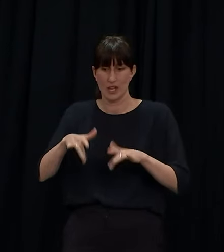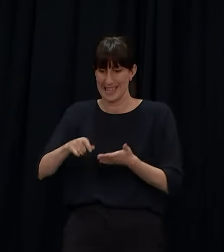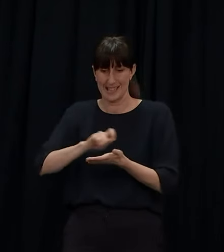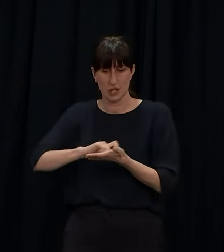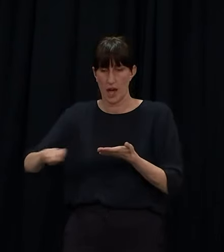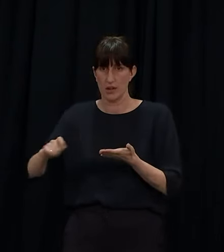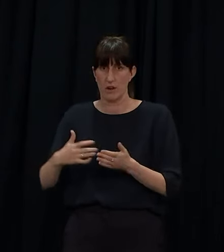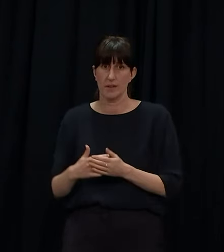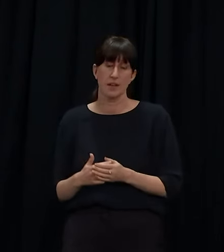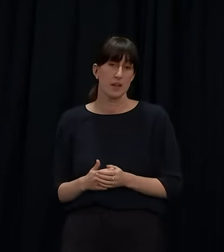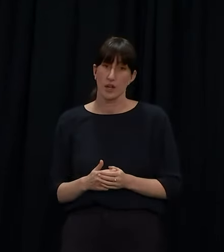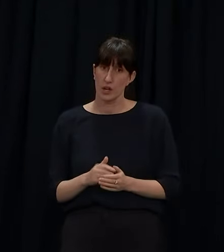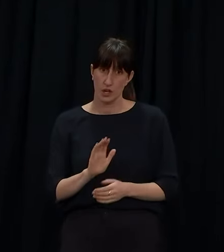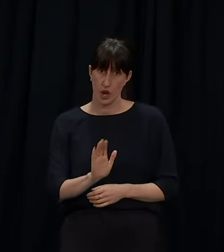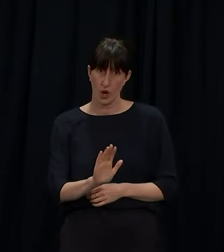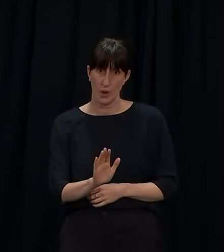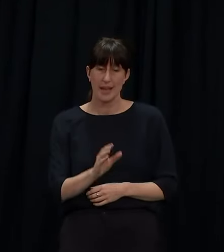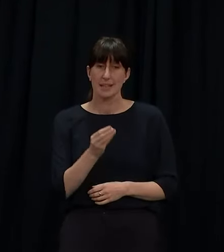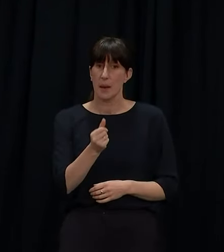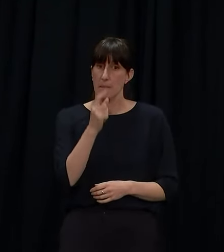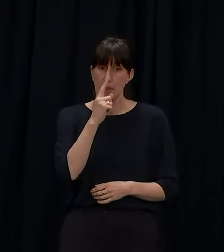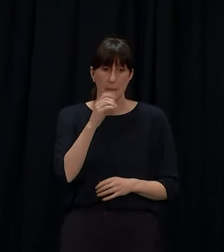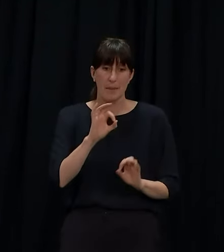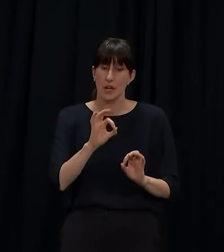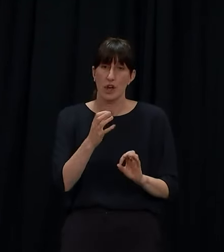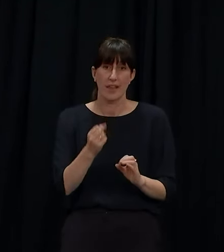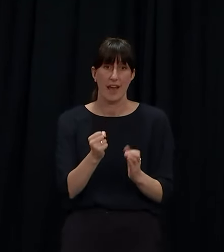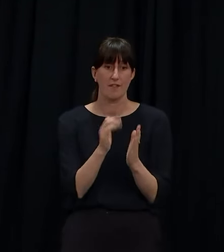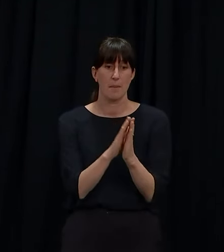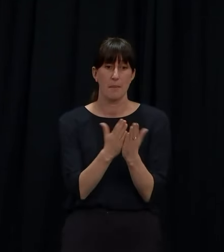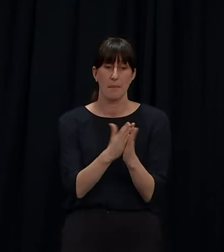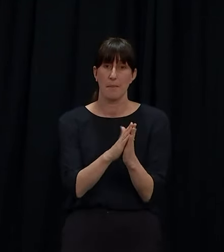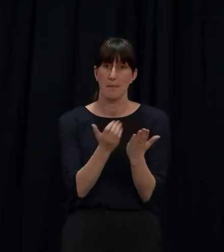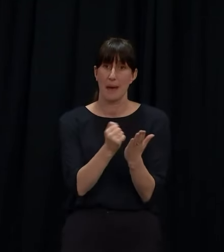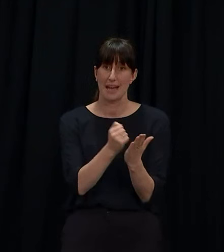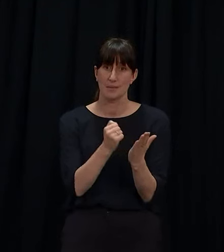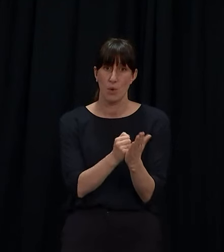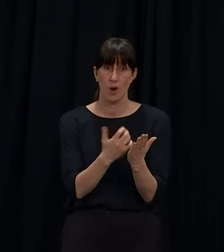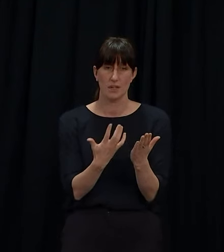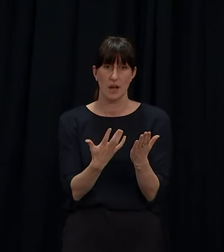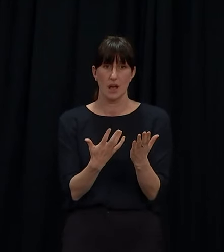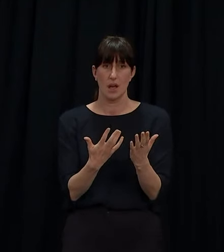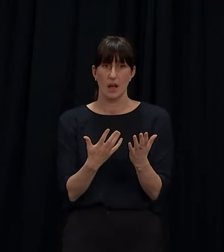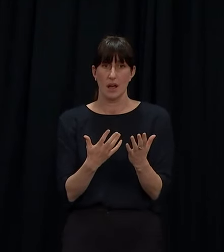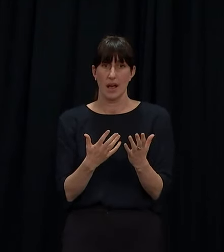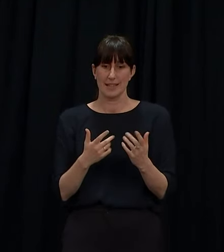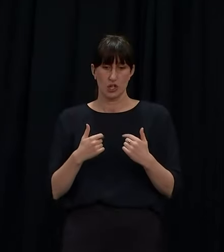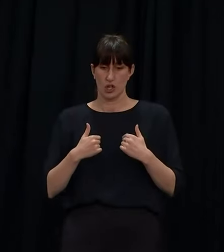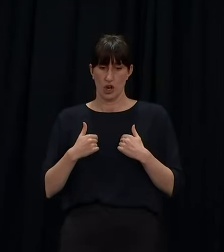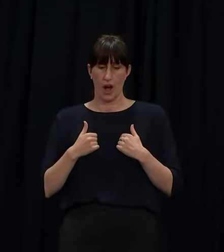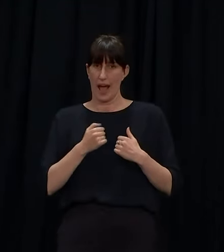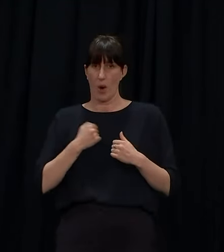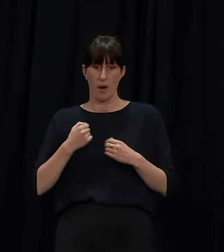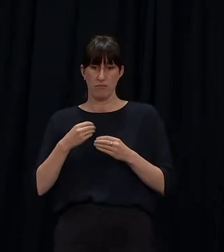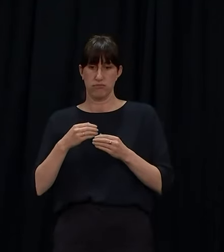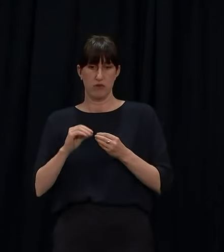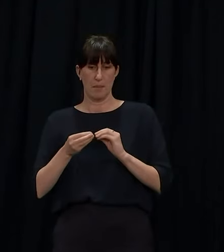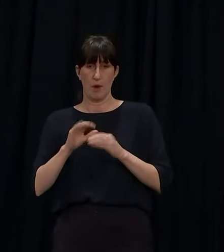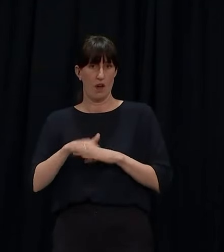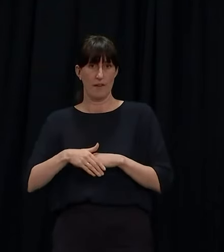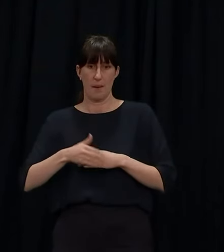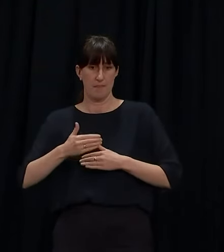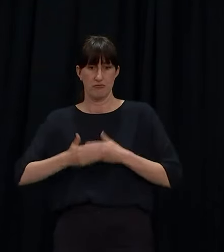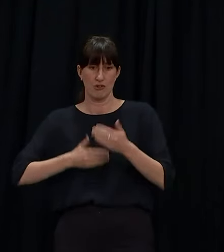had passports who will not have been able to get out. And that is not an issue of processing. It's because they are